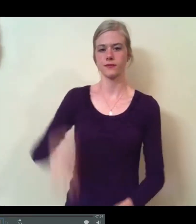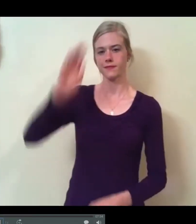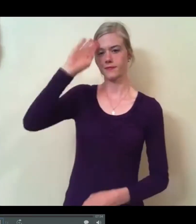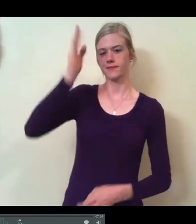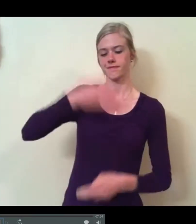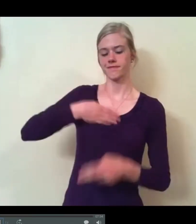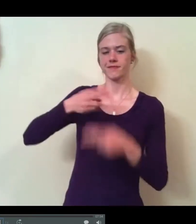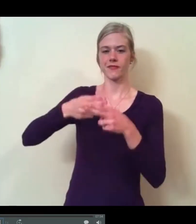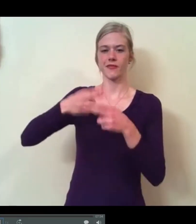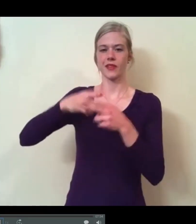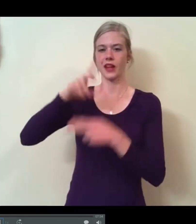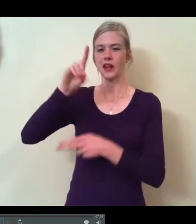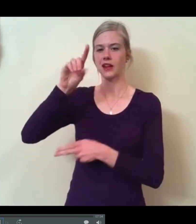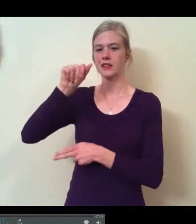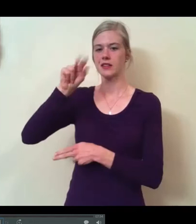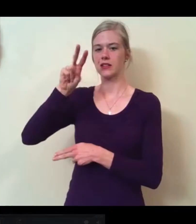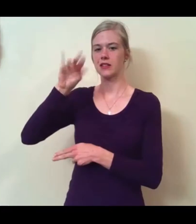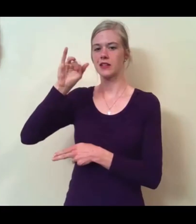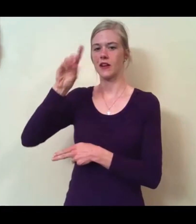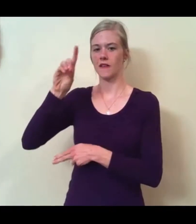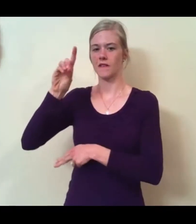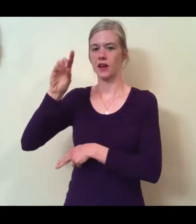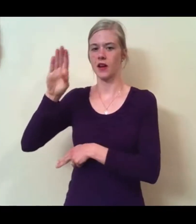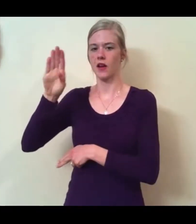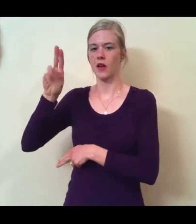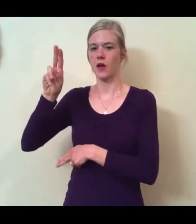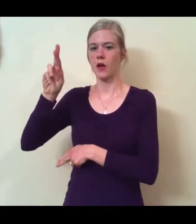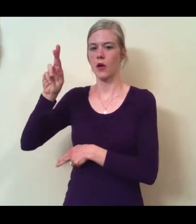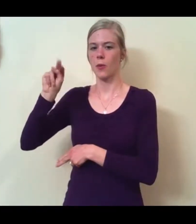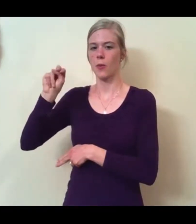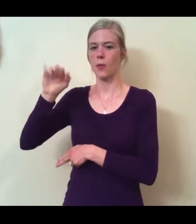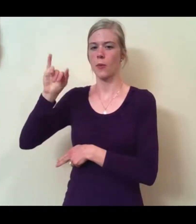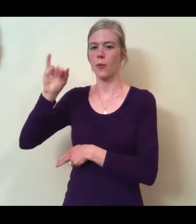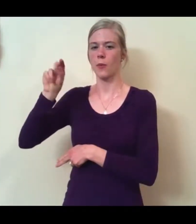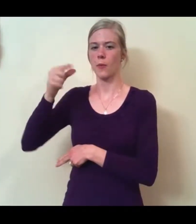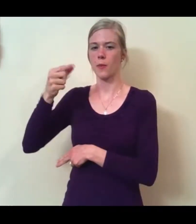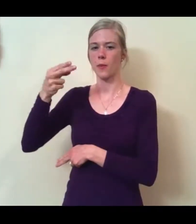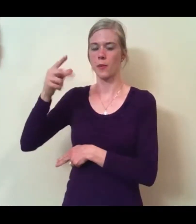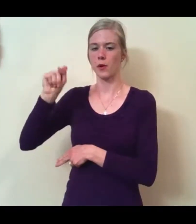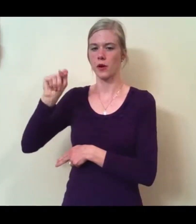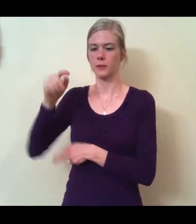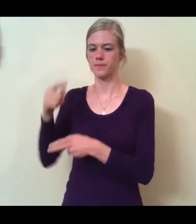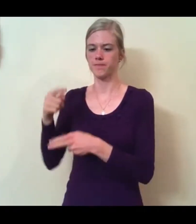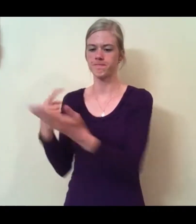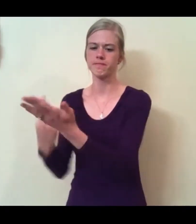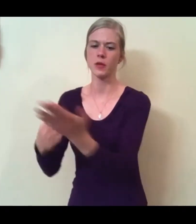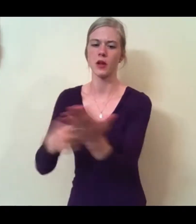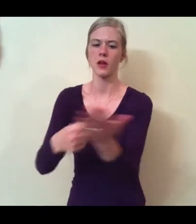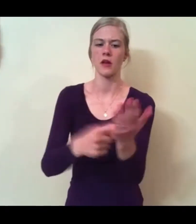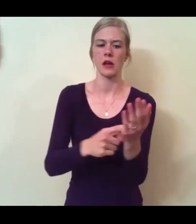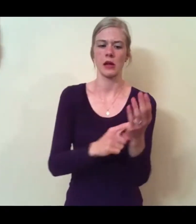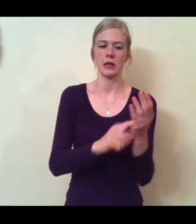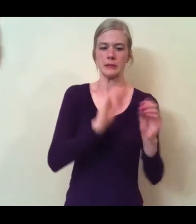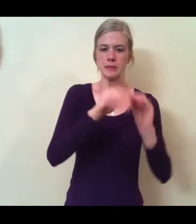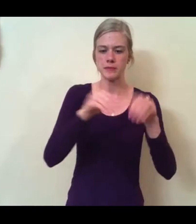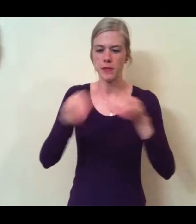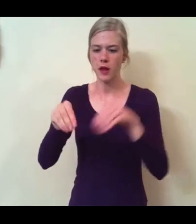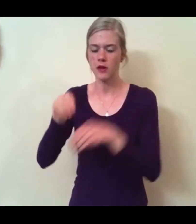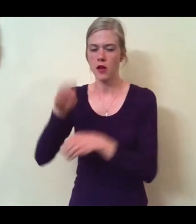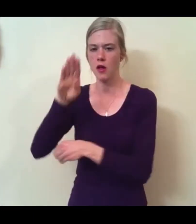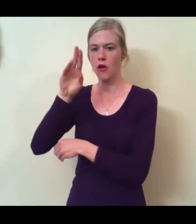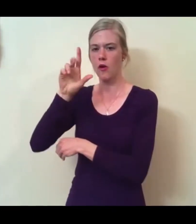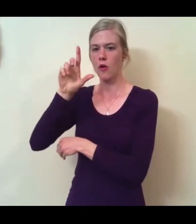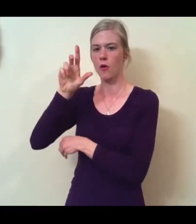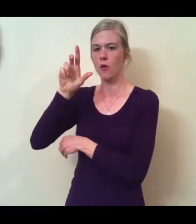Hello, my name is David Burnite. Let's talk about planting bulbs in your garden. Bulbs are the easiest and least